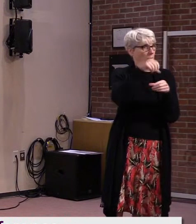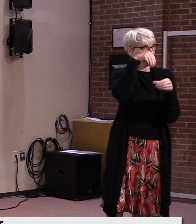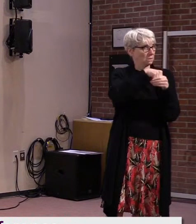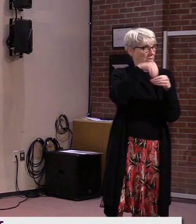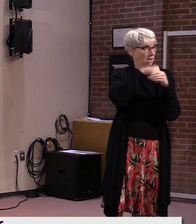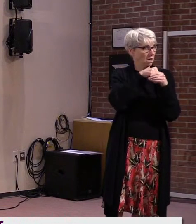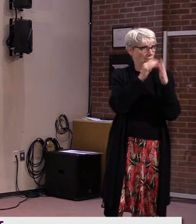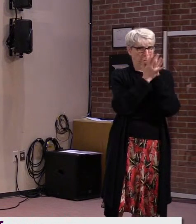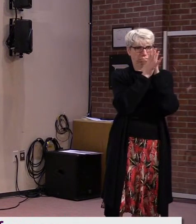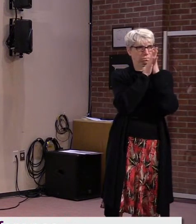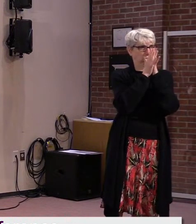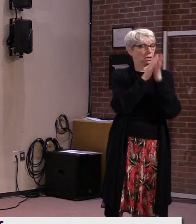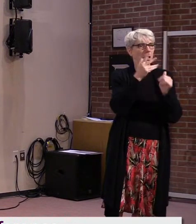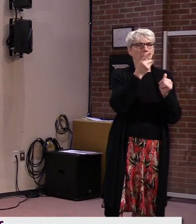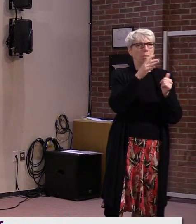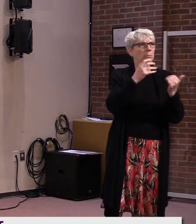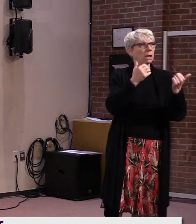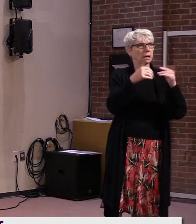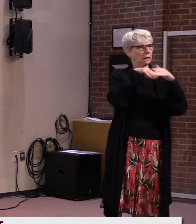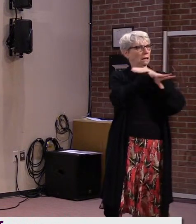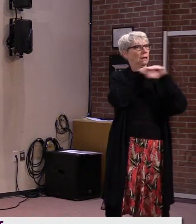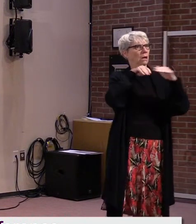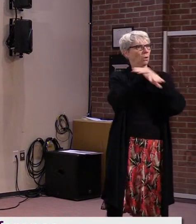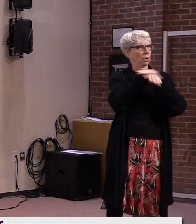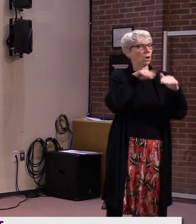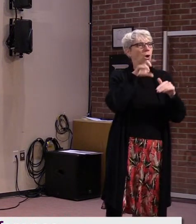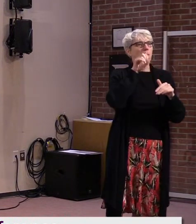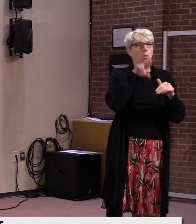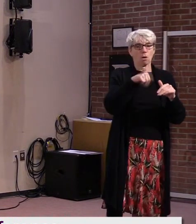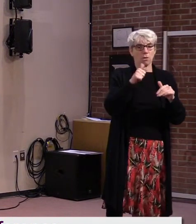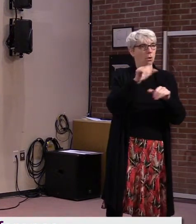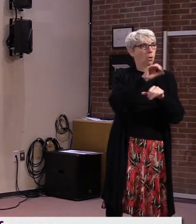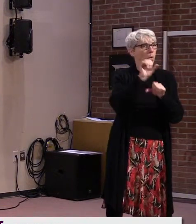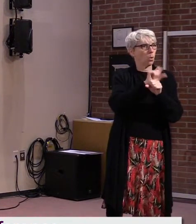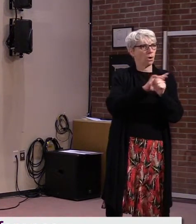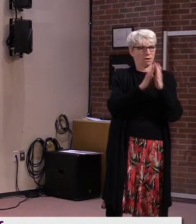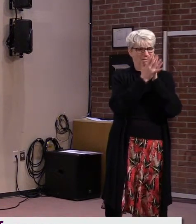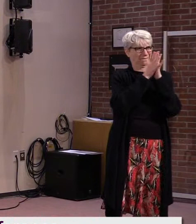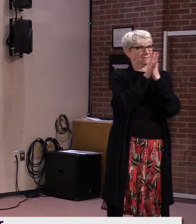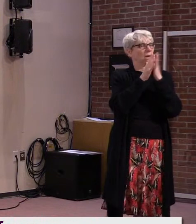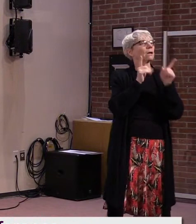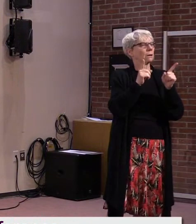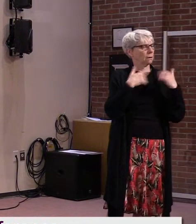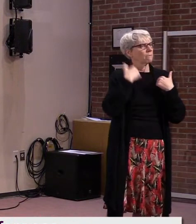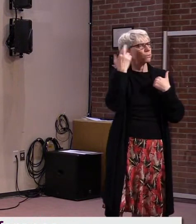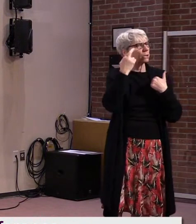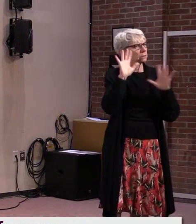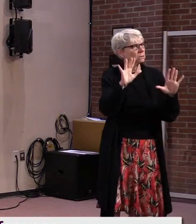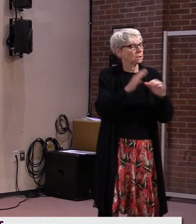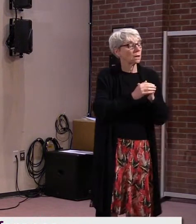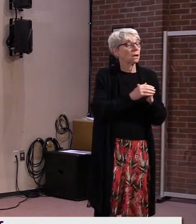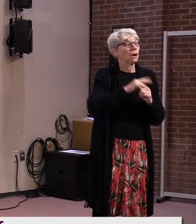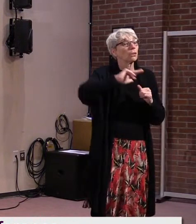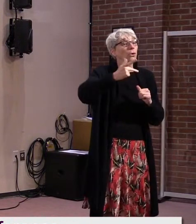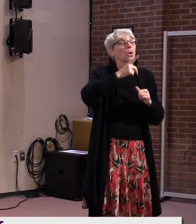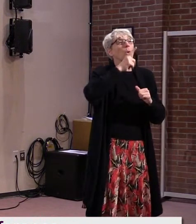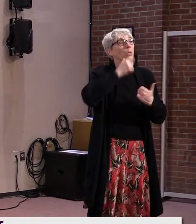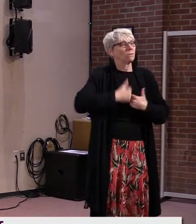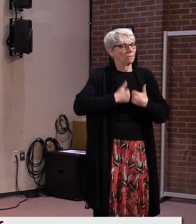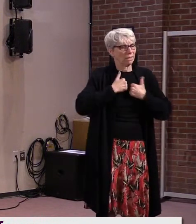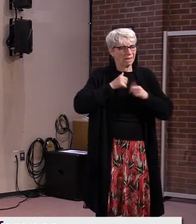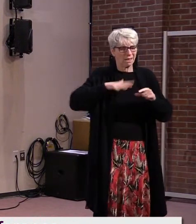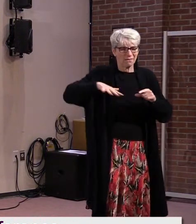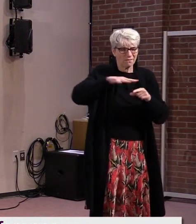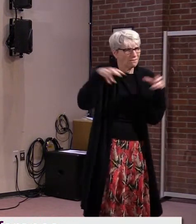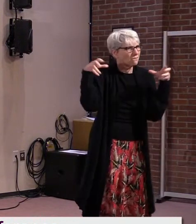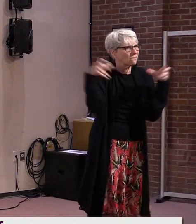are exposed to the public and other workers as well. And third are those who live in congregate